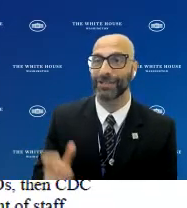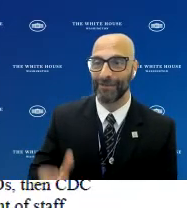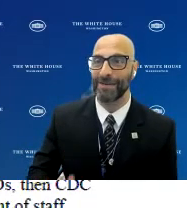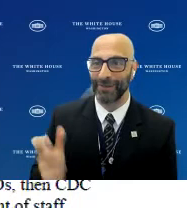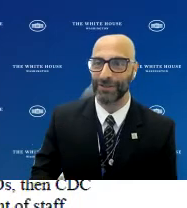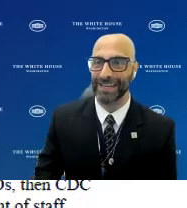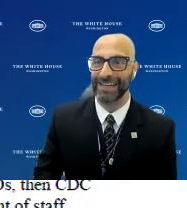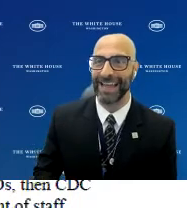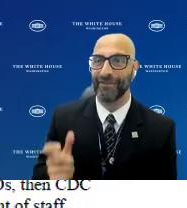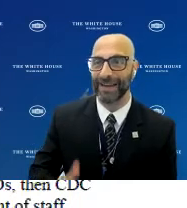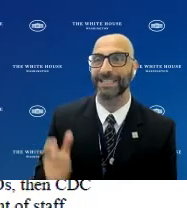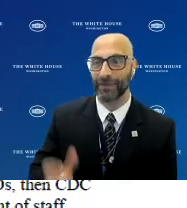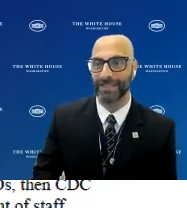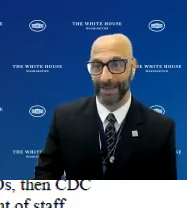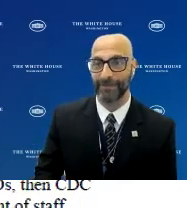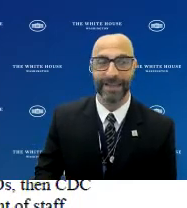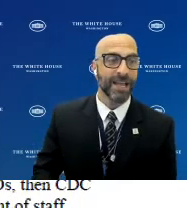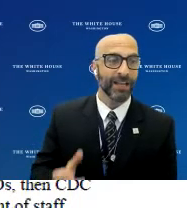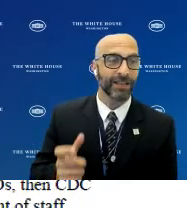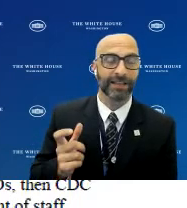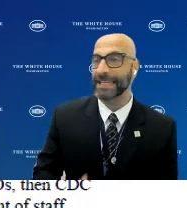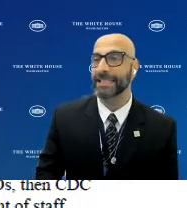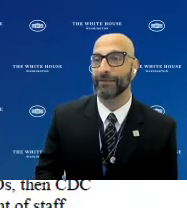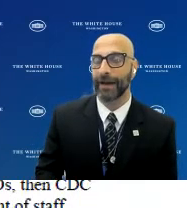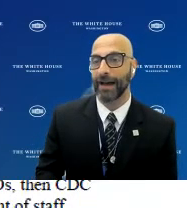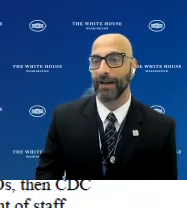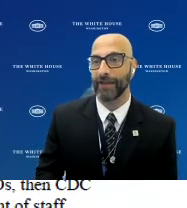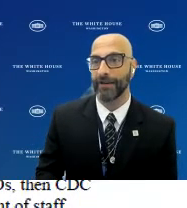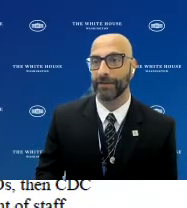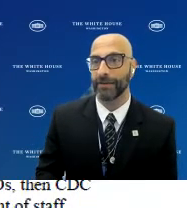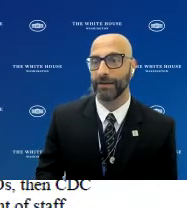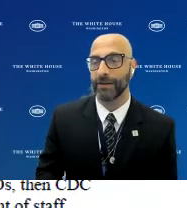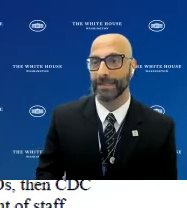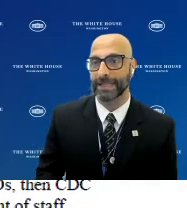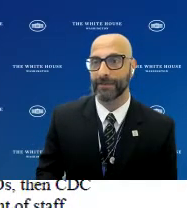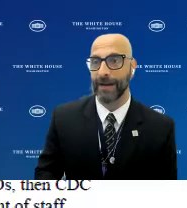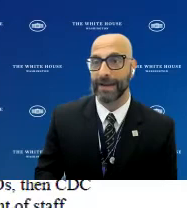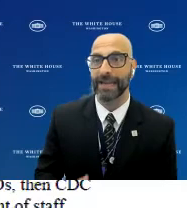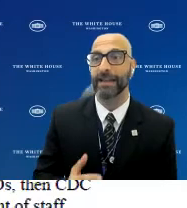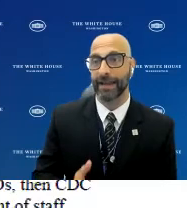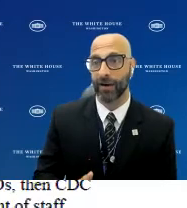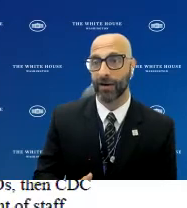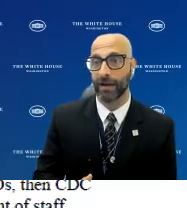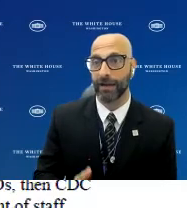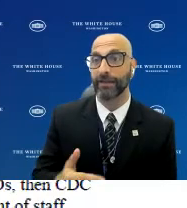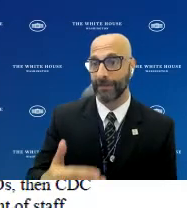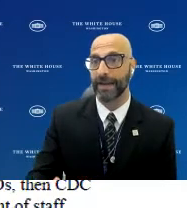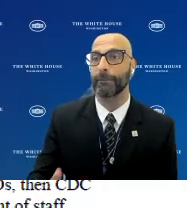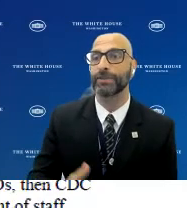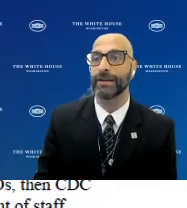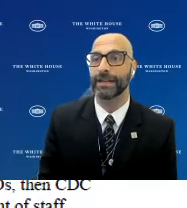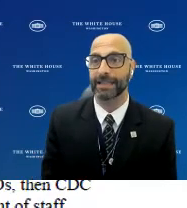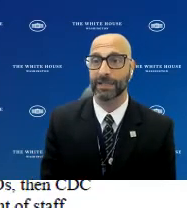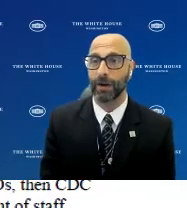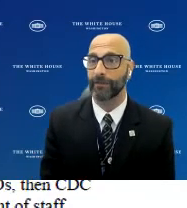is in fact HIV prevention and vice versa. The list of notices of funding that are